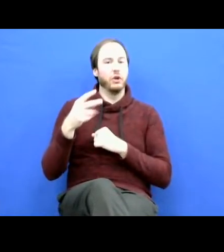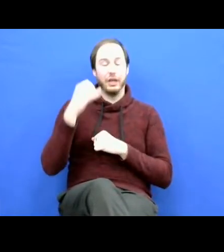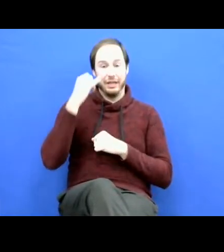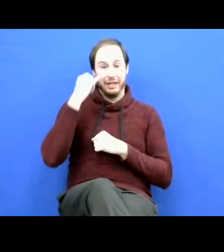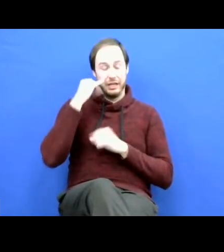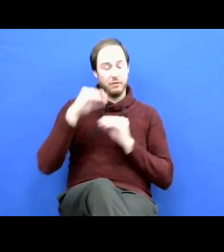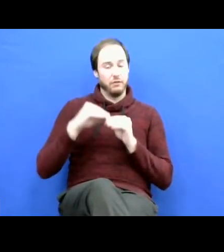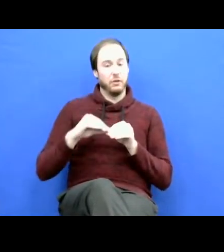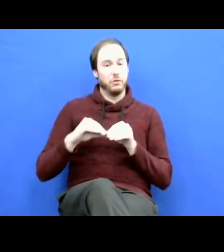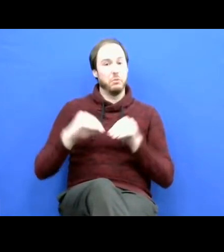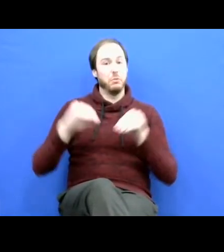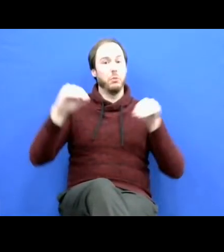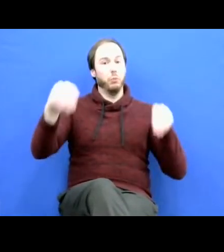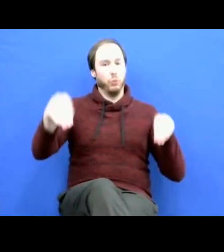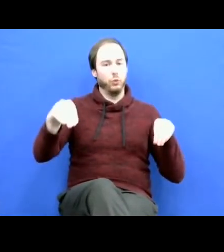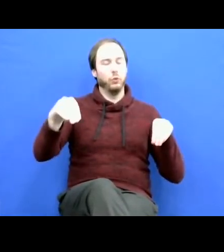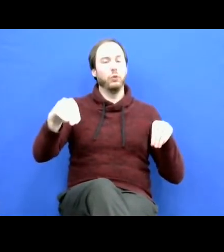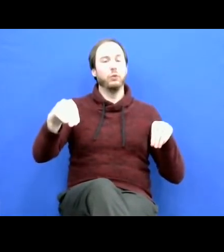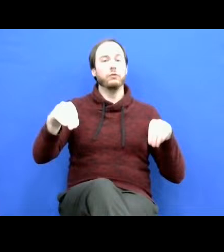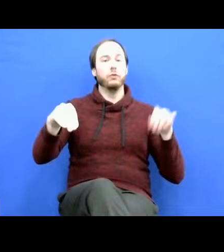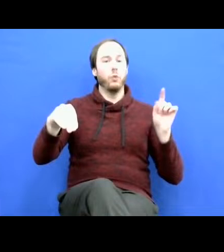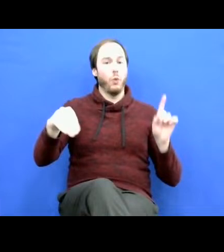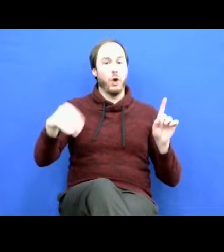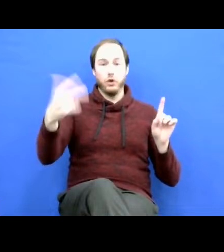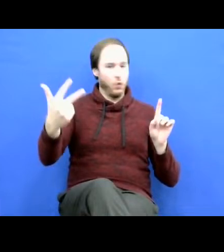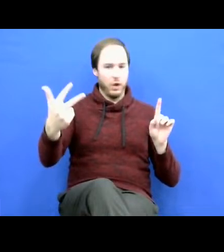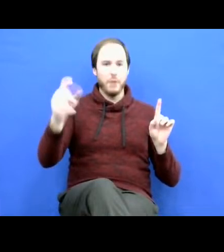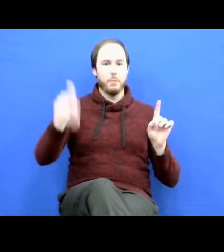it's within the same farm, essentially,